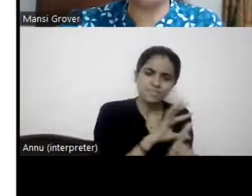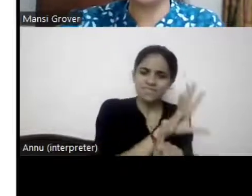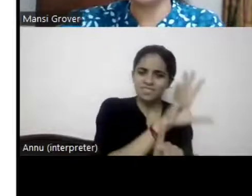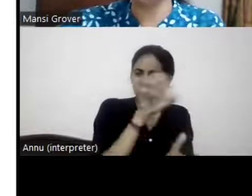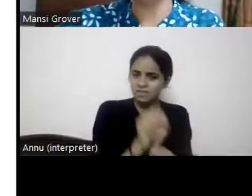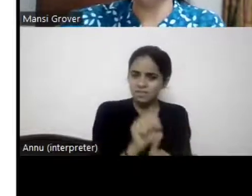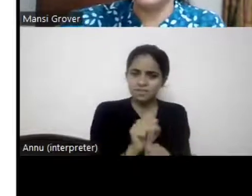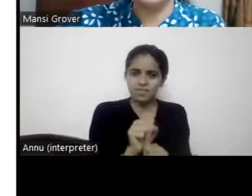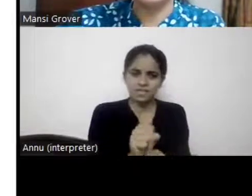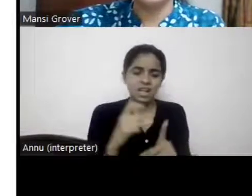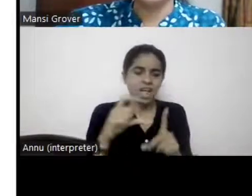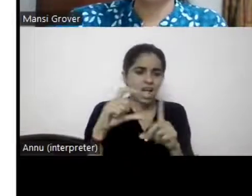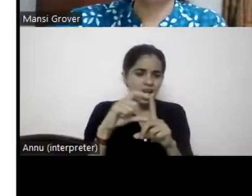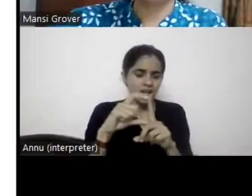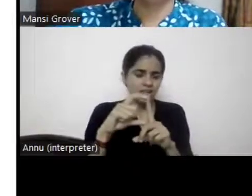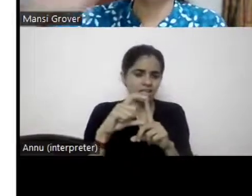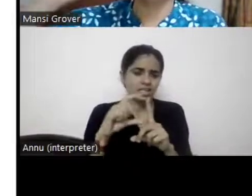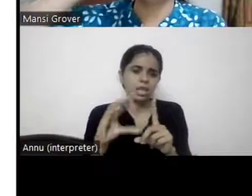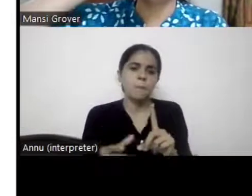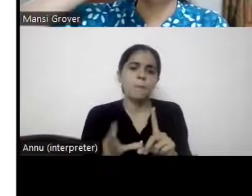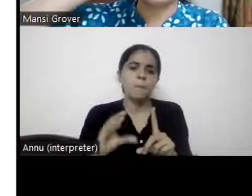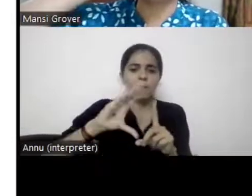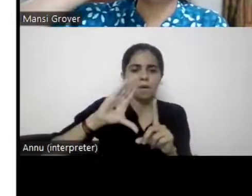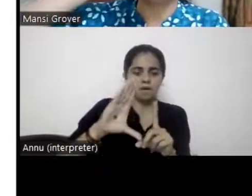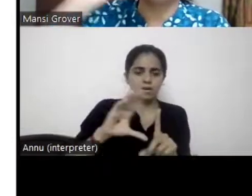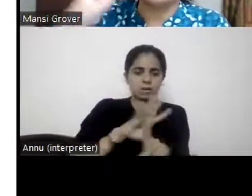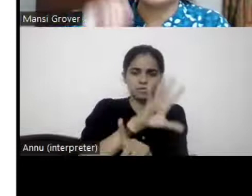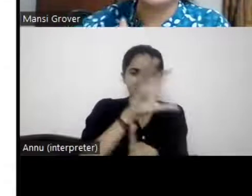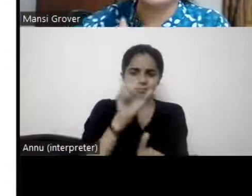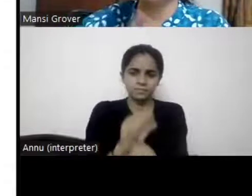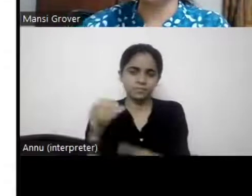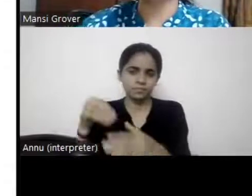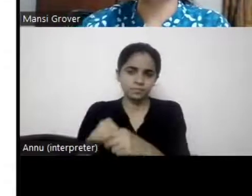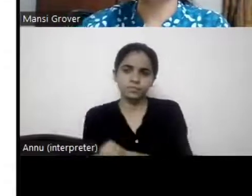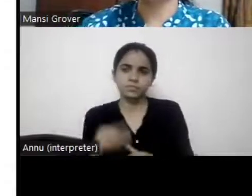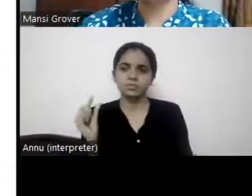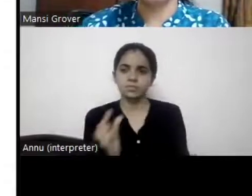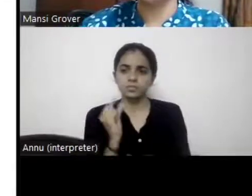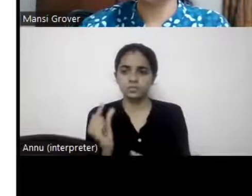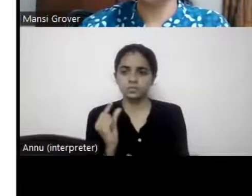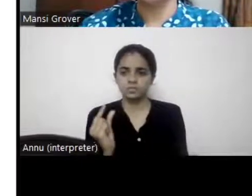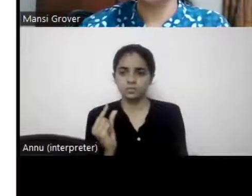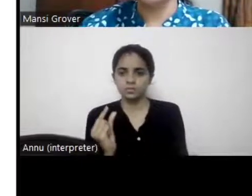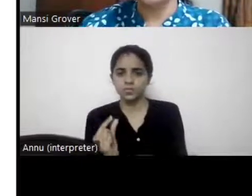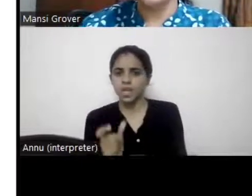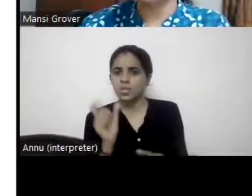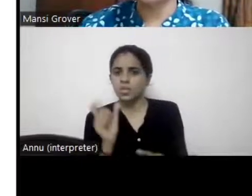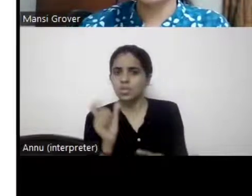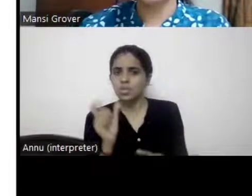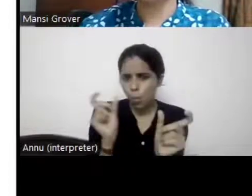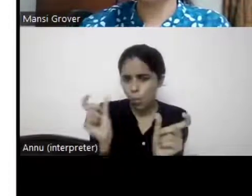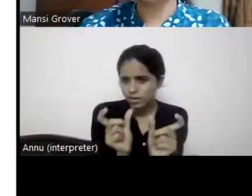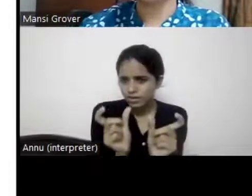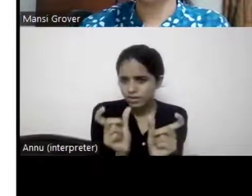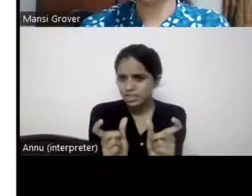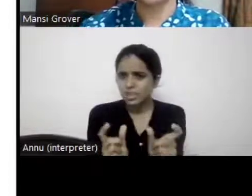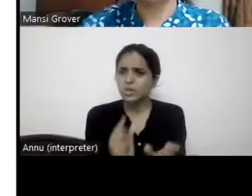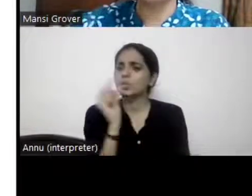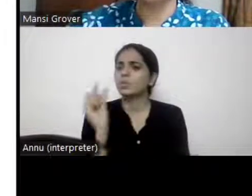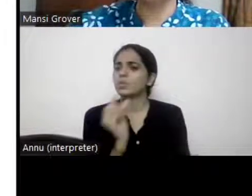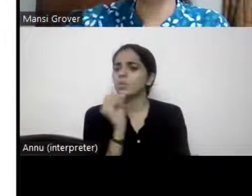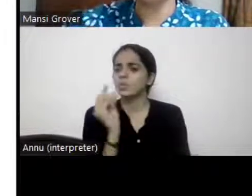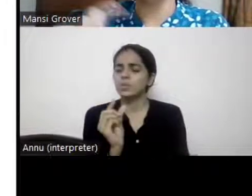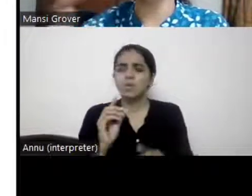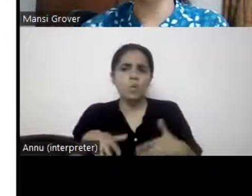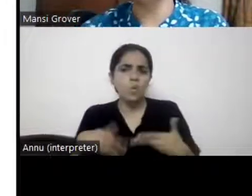with a capital D there. So when we look at the ontologies and epistemologies here, it's so important to understand